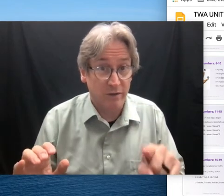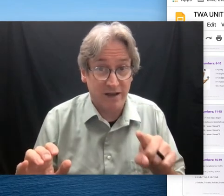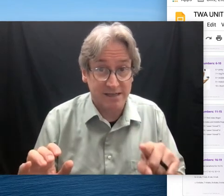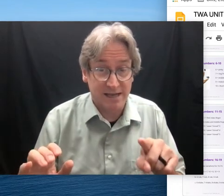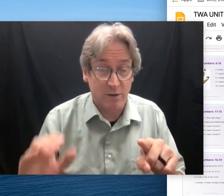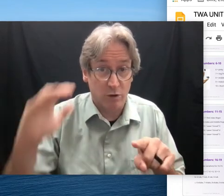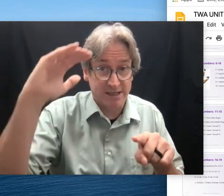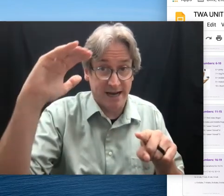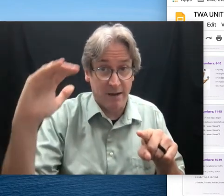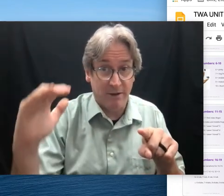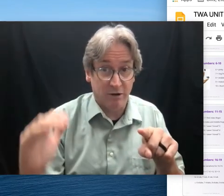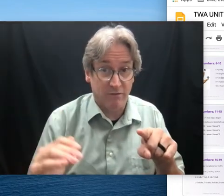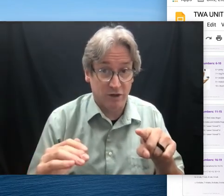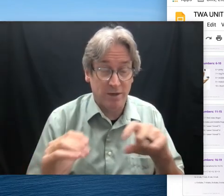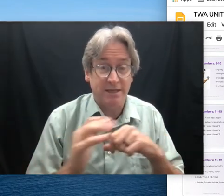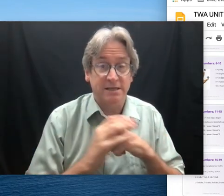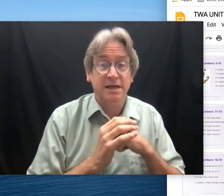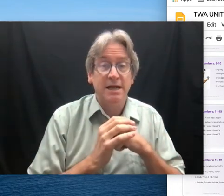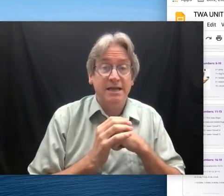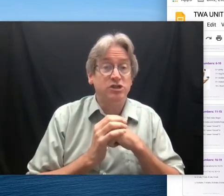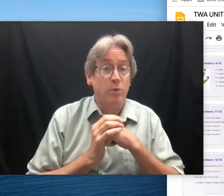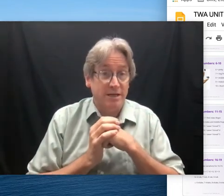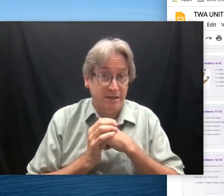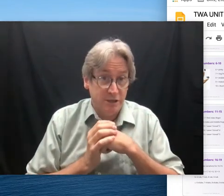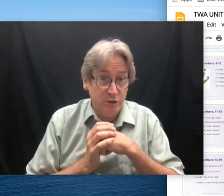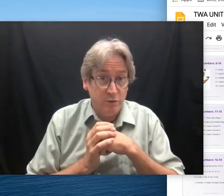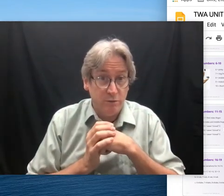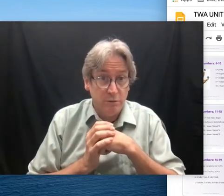that we're setting up here for the 20s